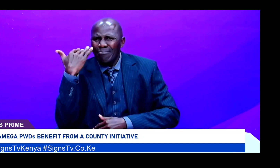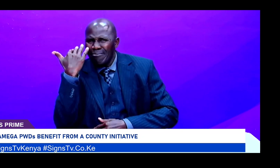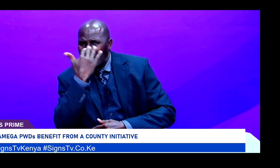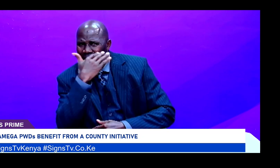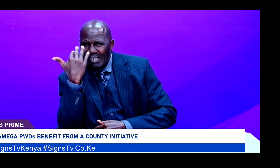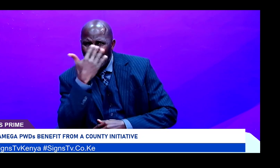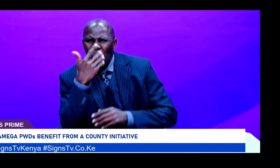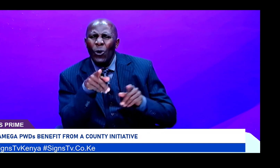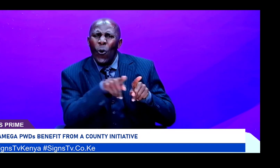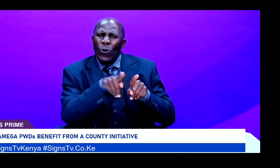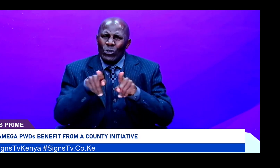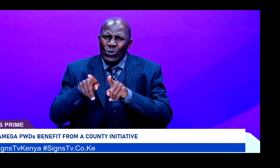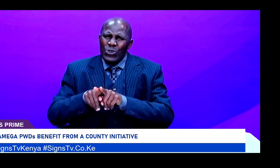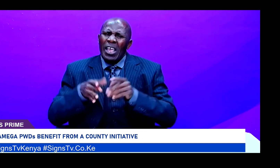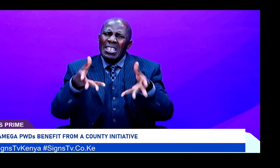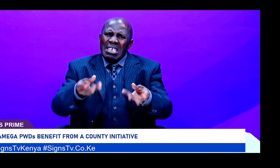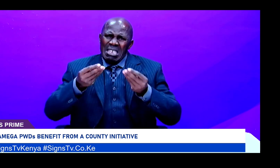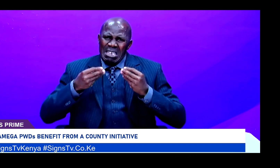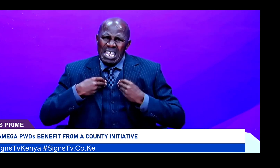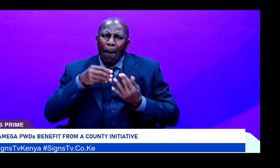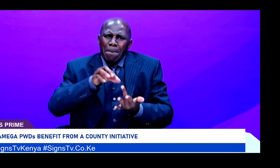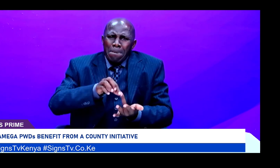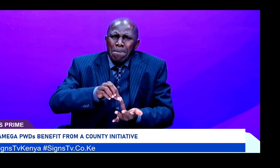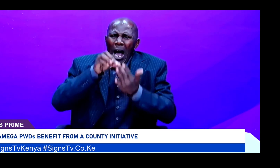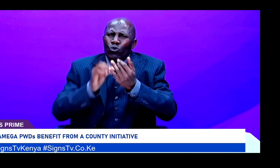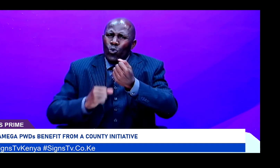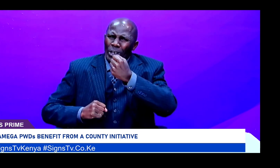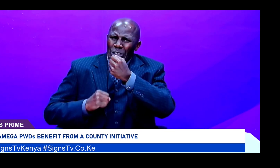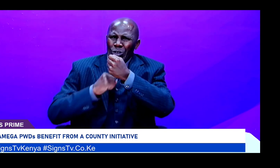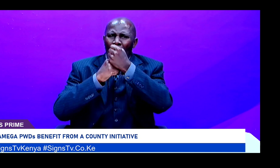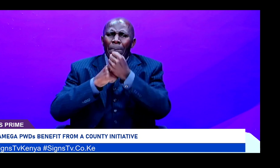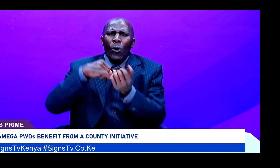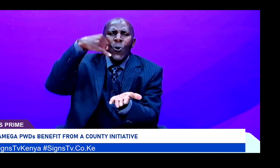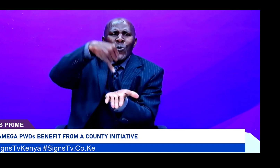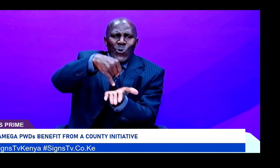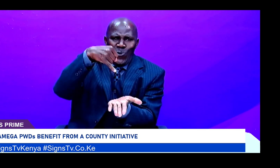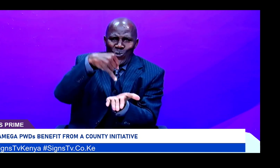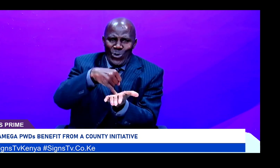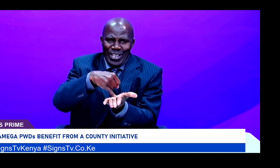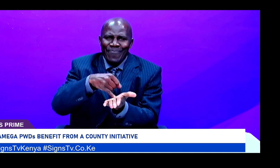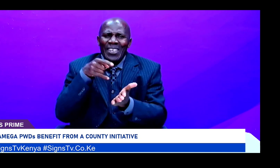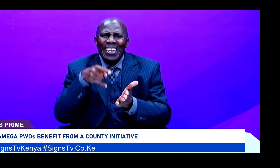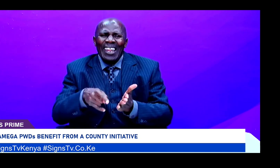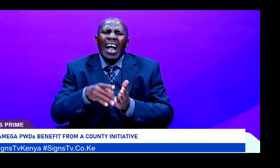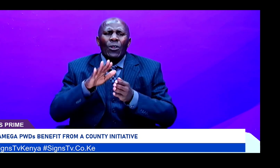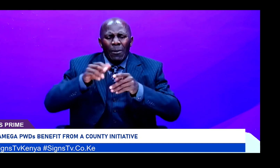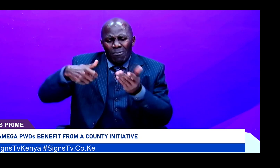tricycles, crutches, white canes, and persons with albinism also received special support,